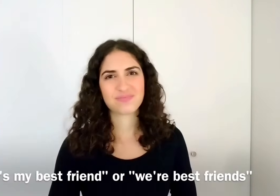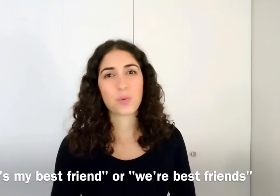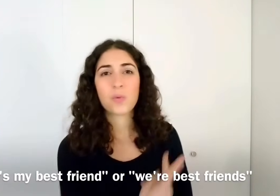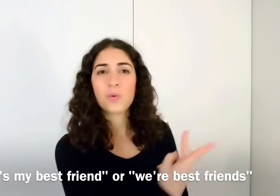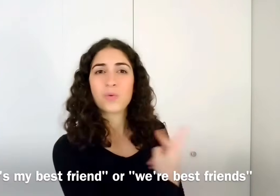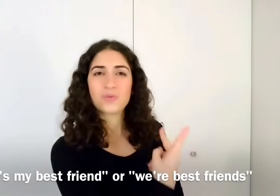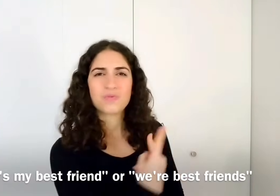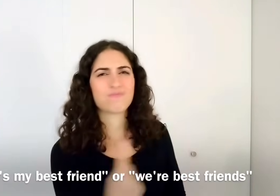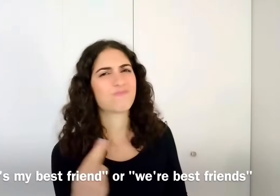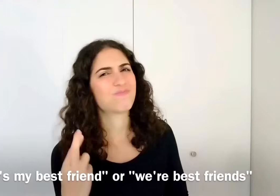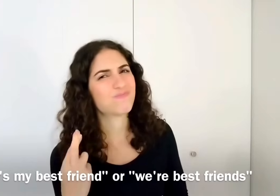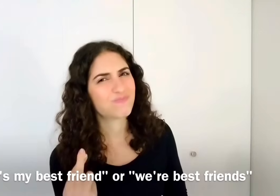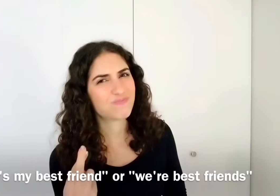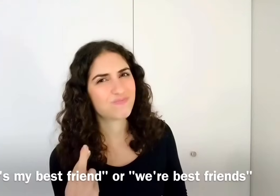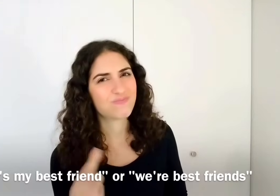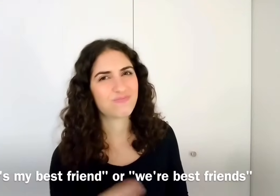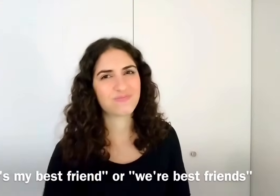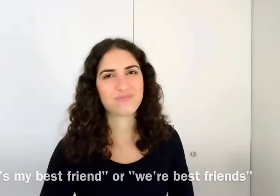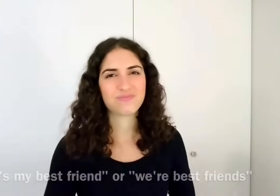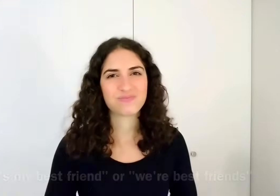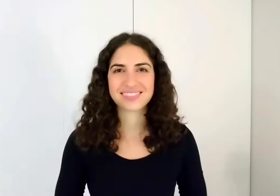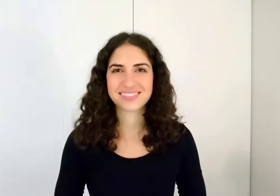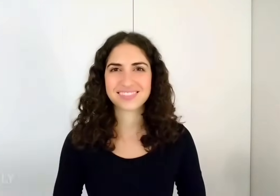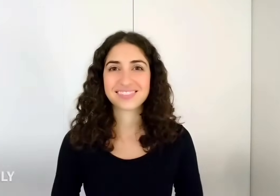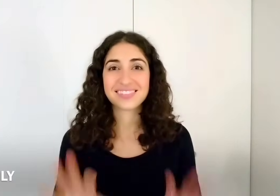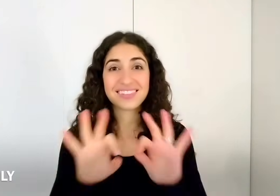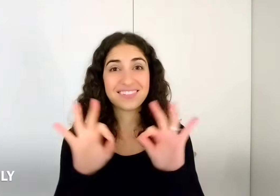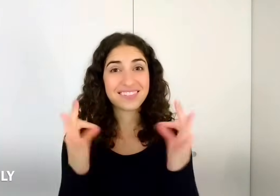Oh, she's my best friend, or the two of us are best friends.